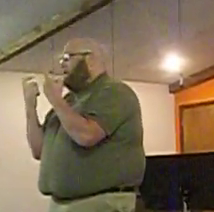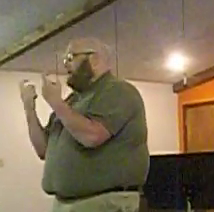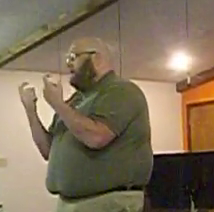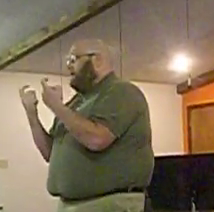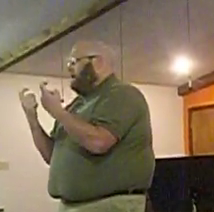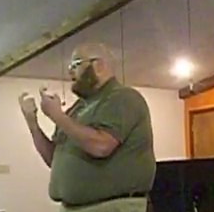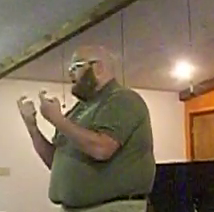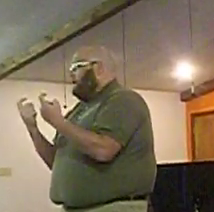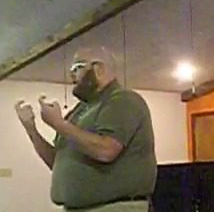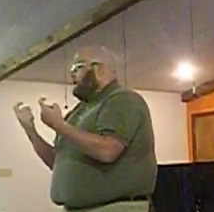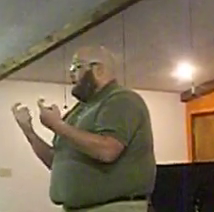blame,